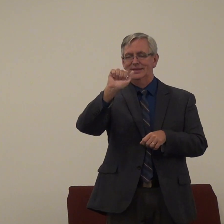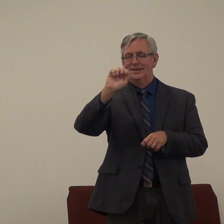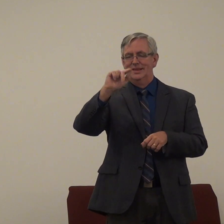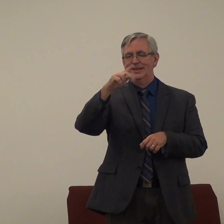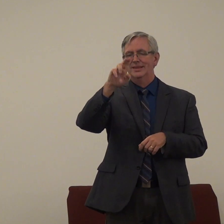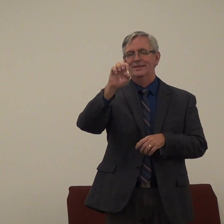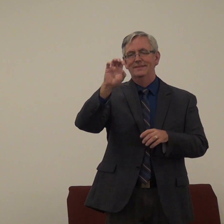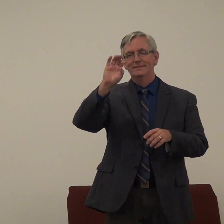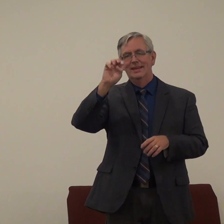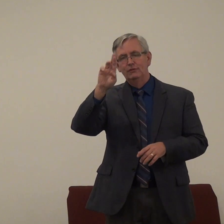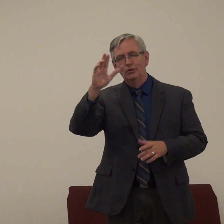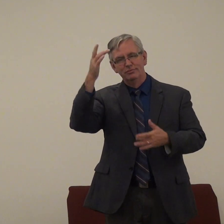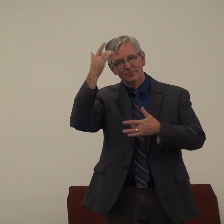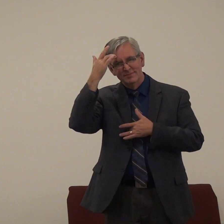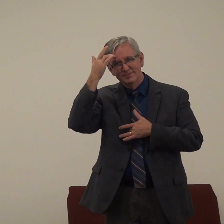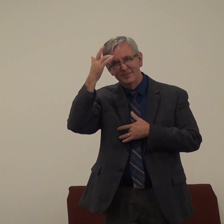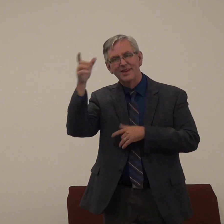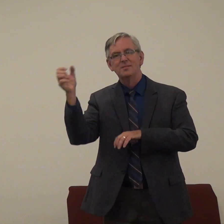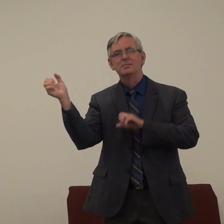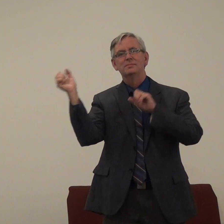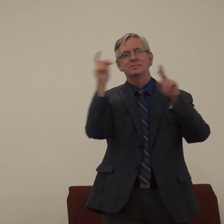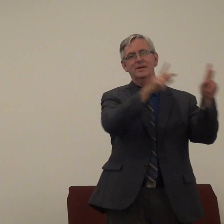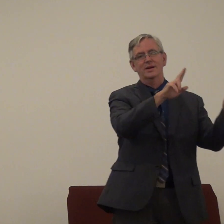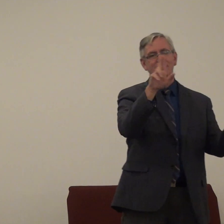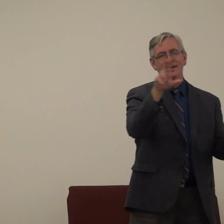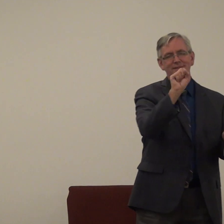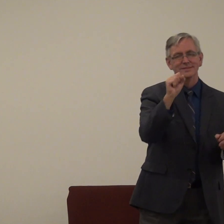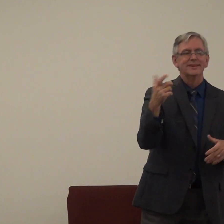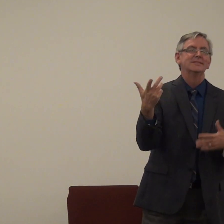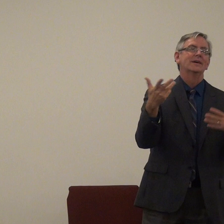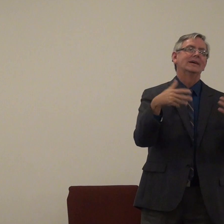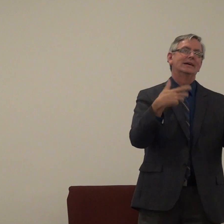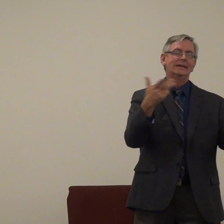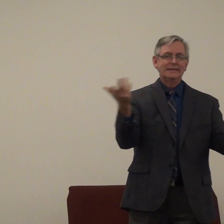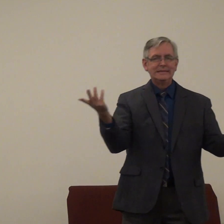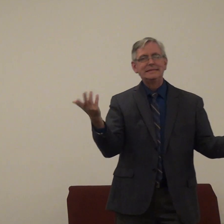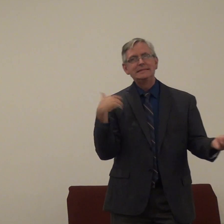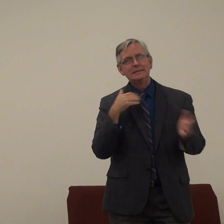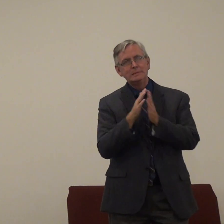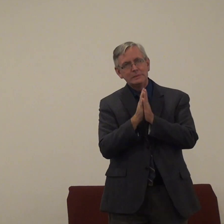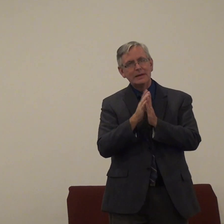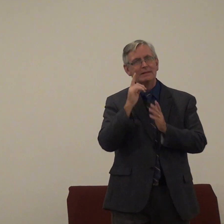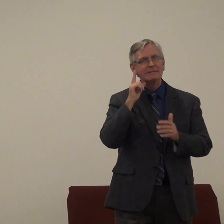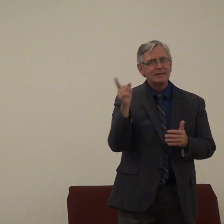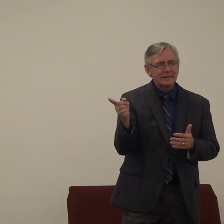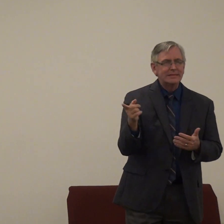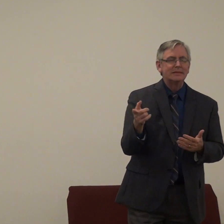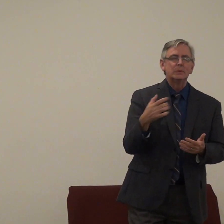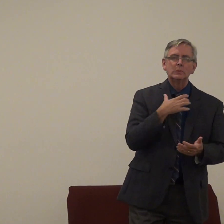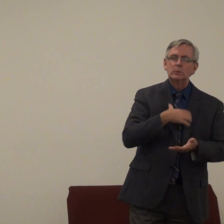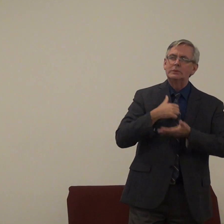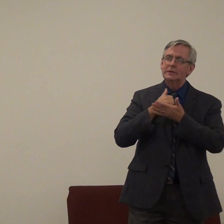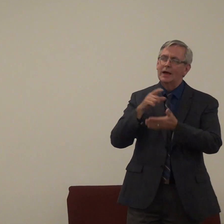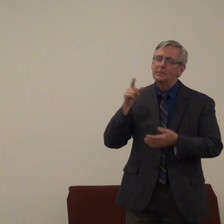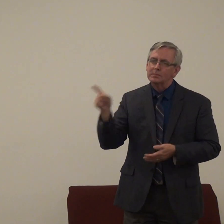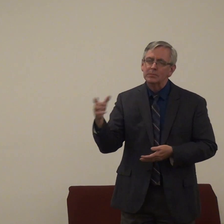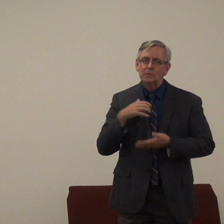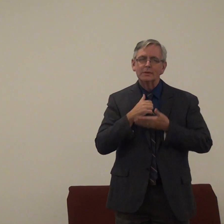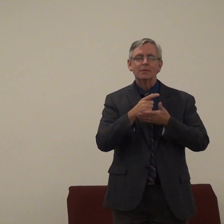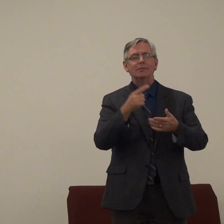dengue fever, and he had to go back to the United States. So it didn't work out, and we started praying for